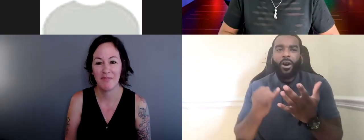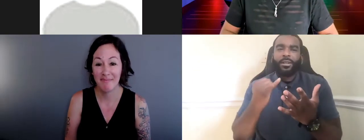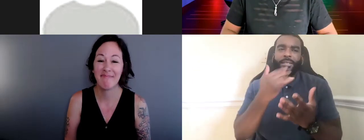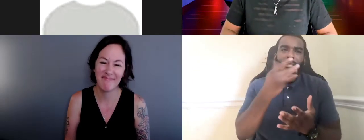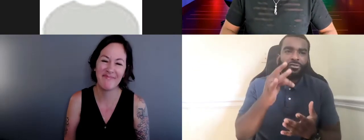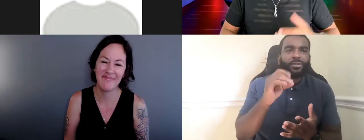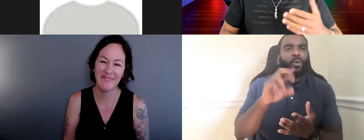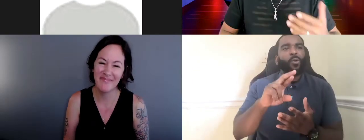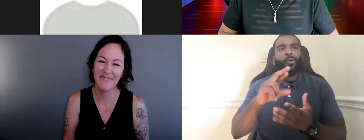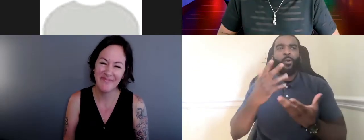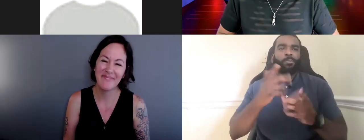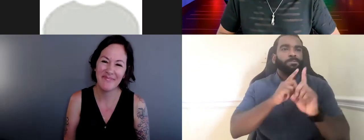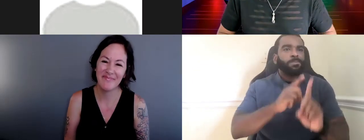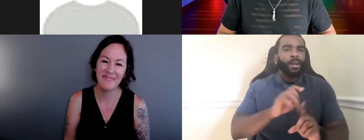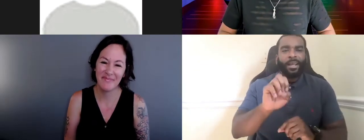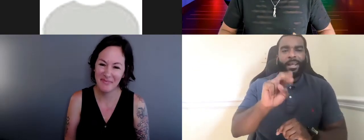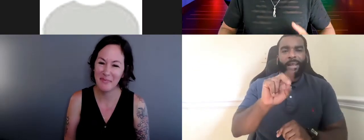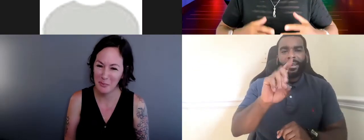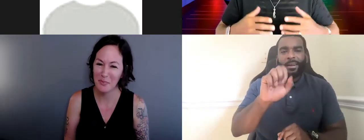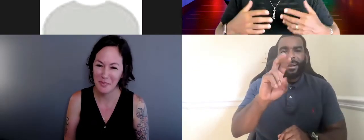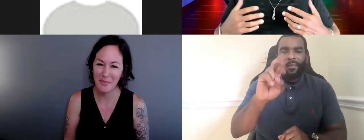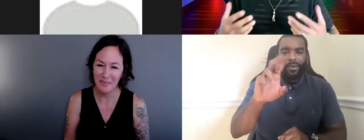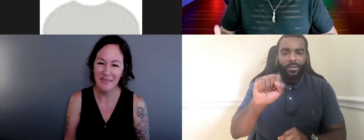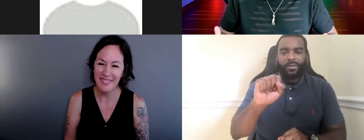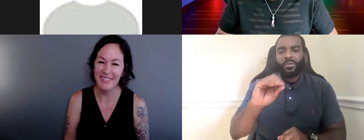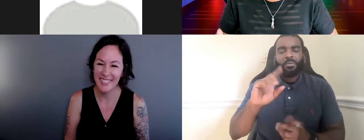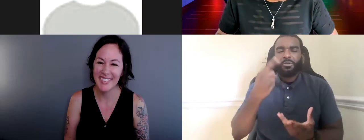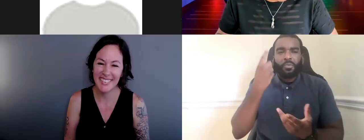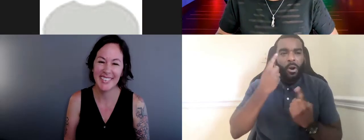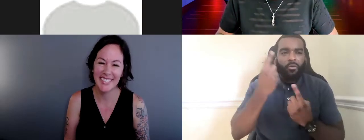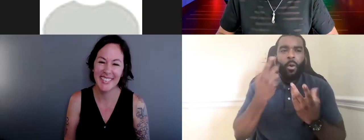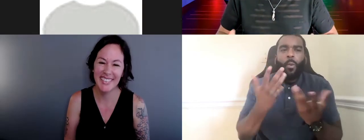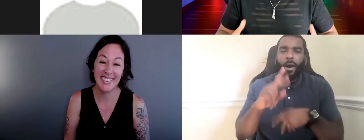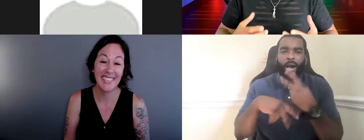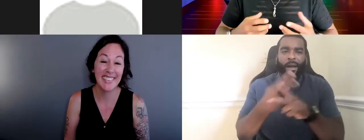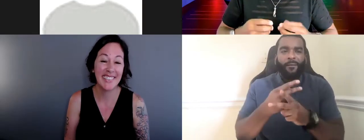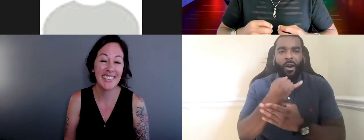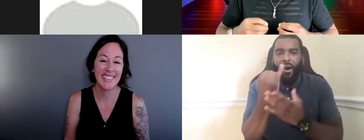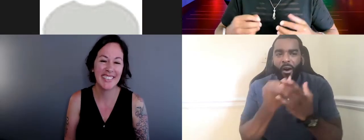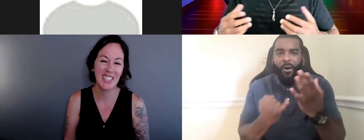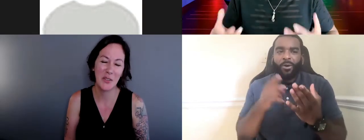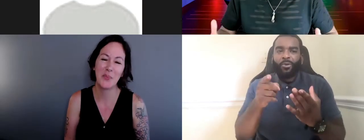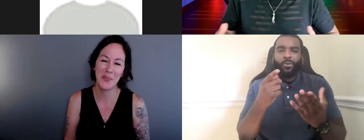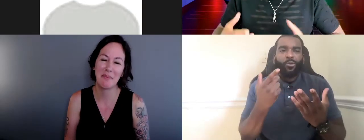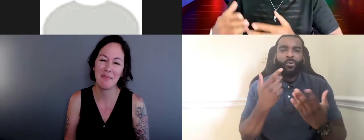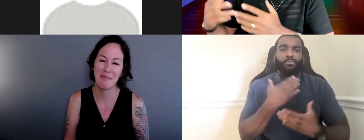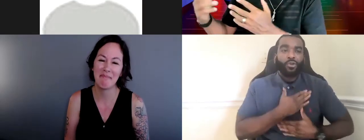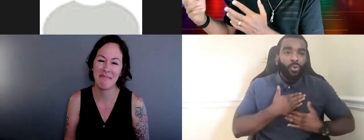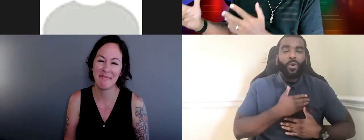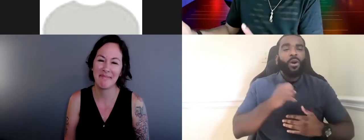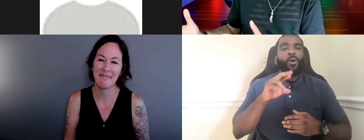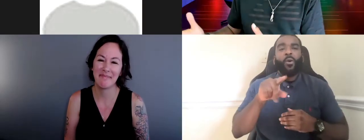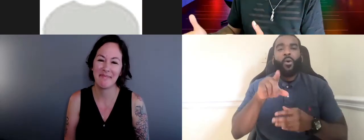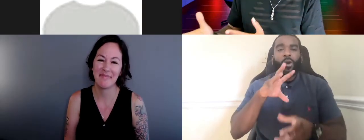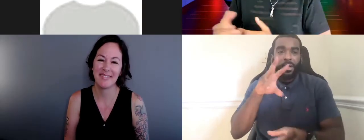And so was just wondering kind of either what arts practice you really love and or engage in,